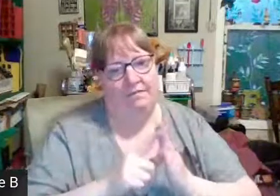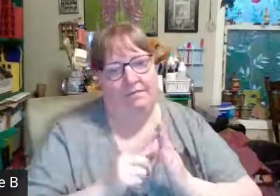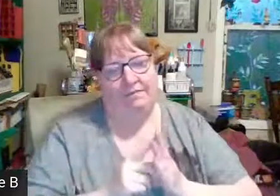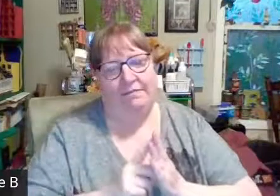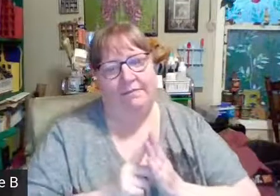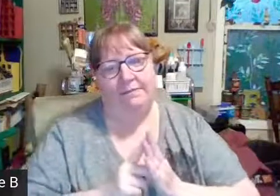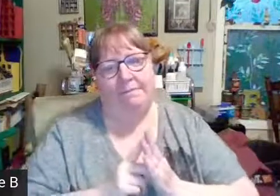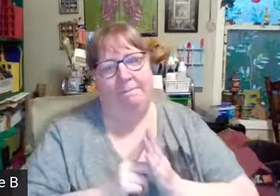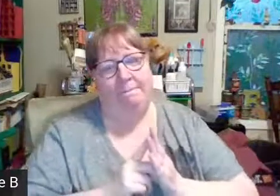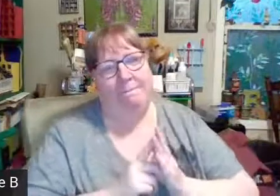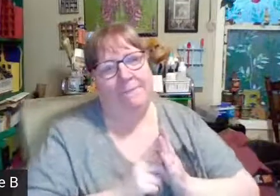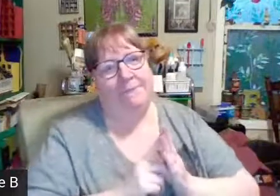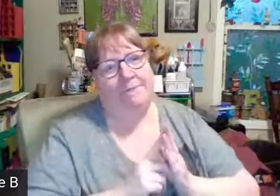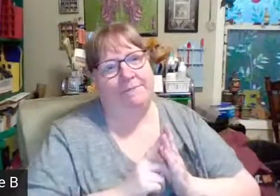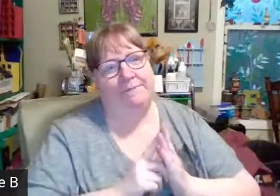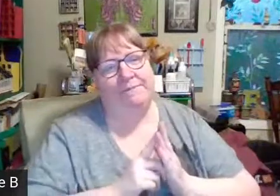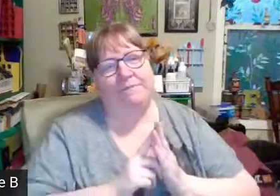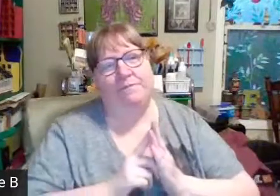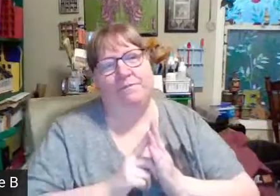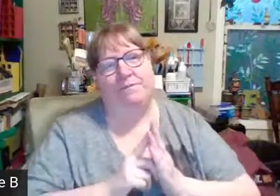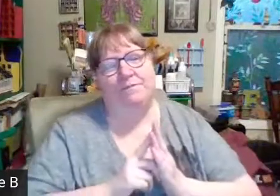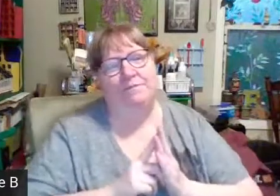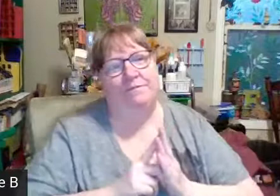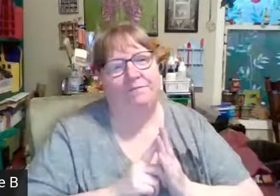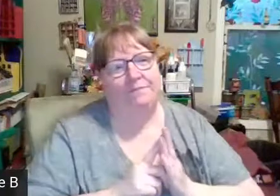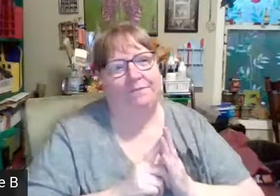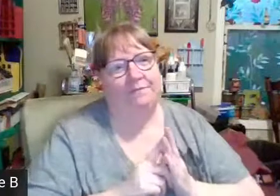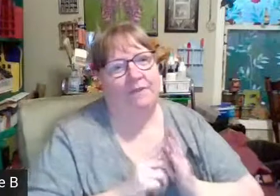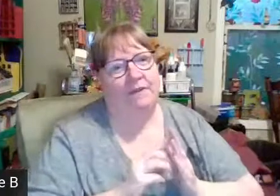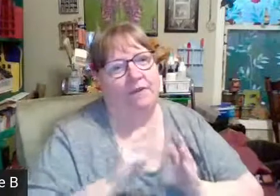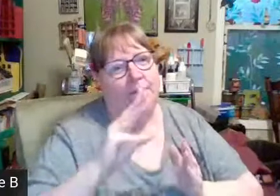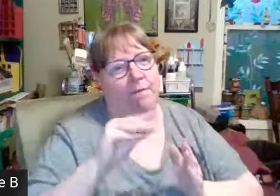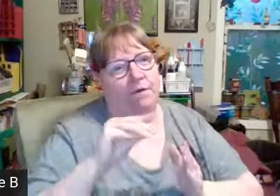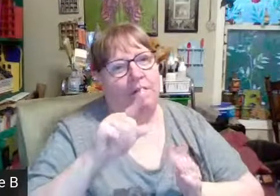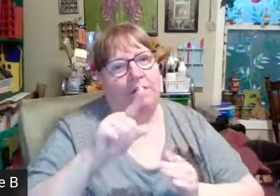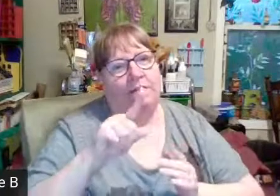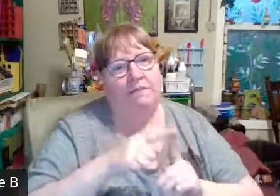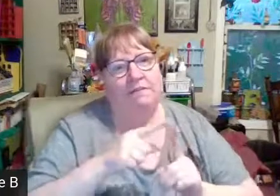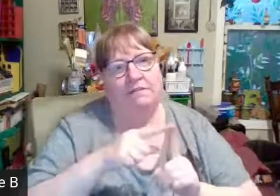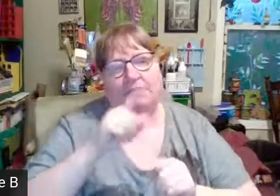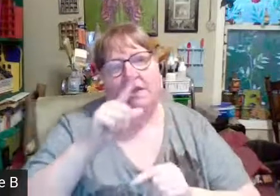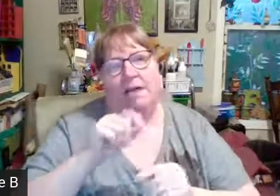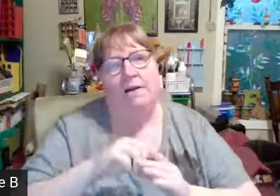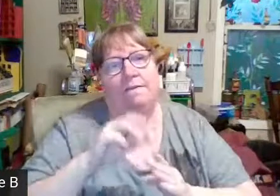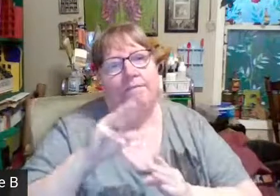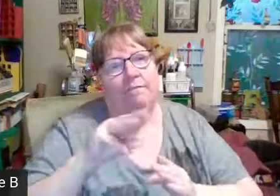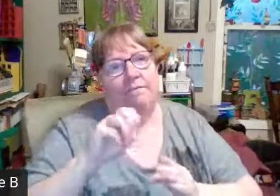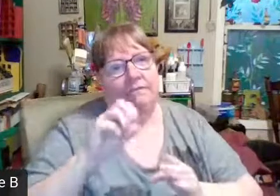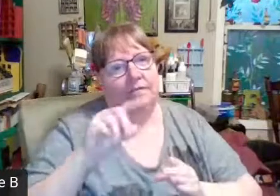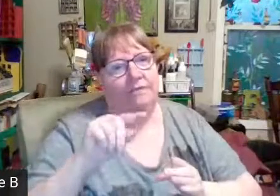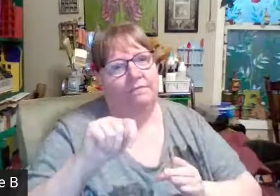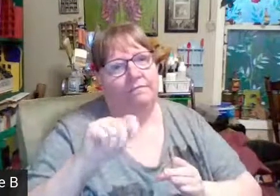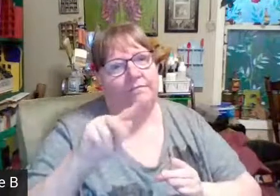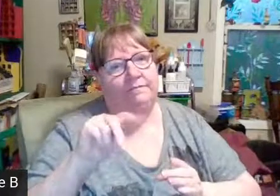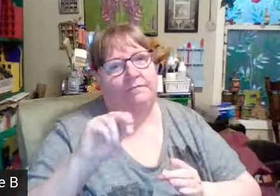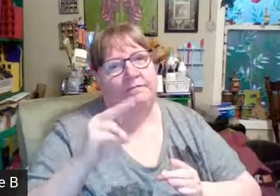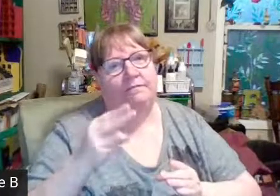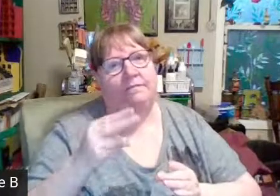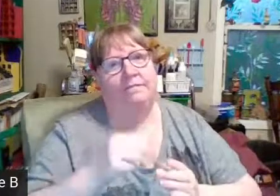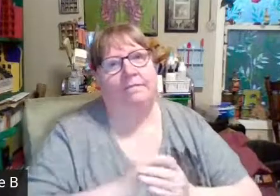the time whenever someone would send a message. But that's such a time sink, and it doesn't seem like much, but it is. And then when